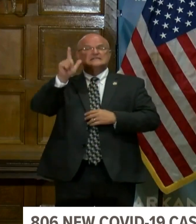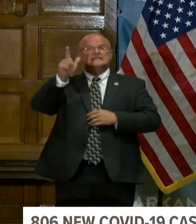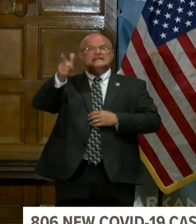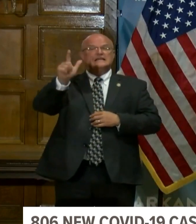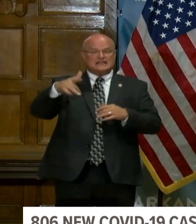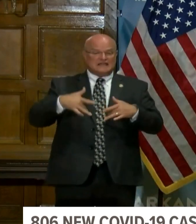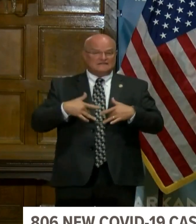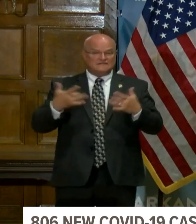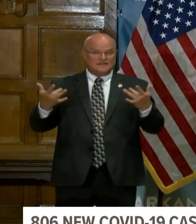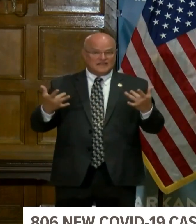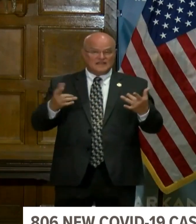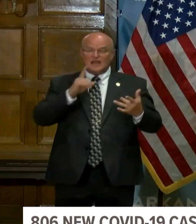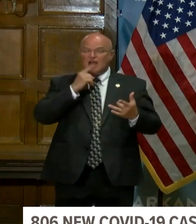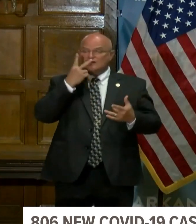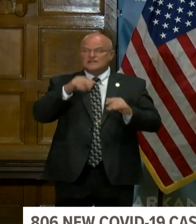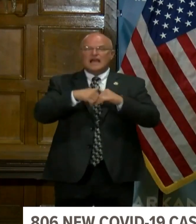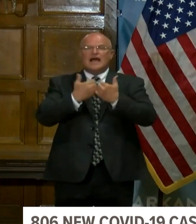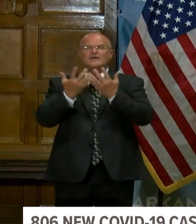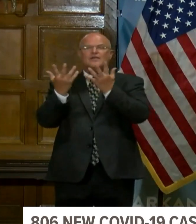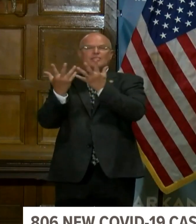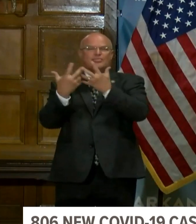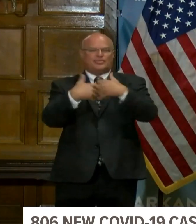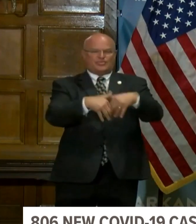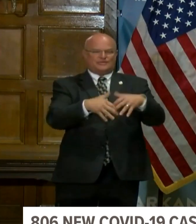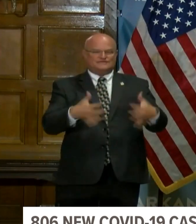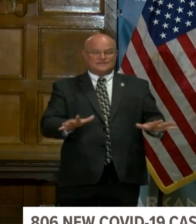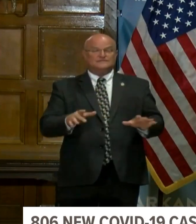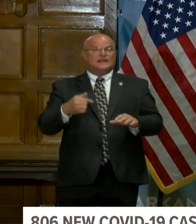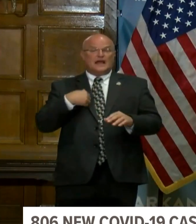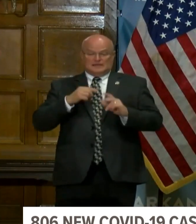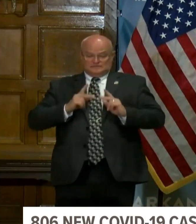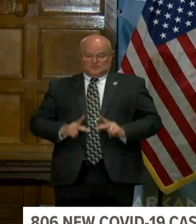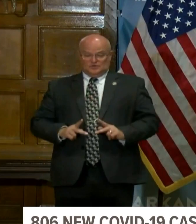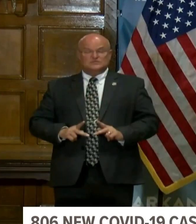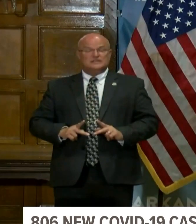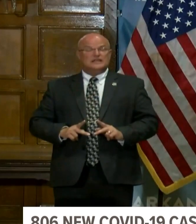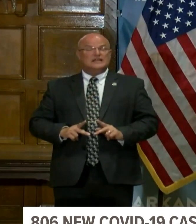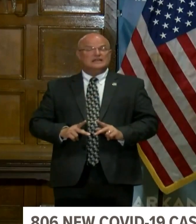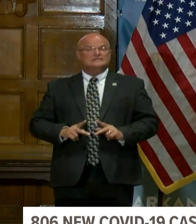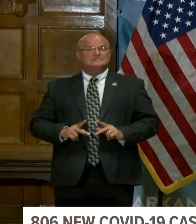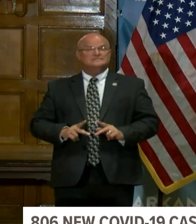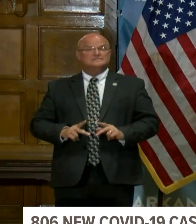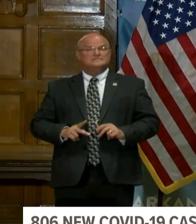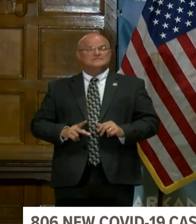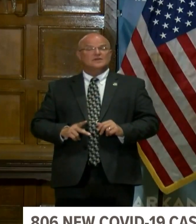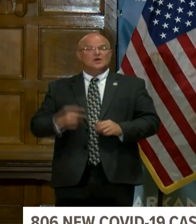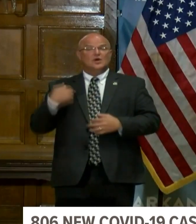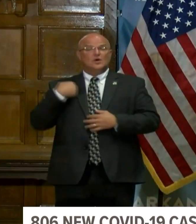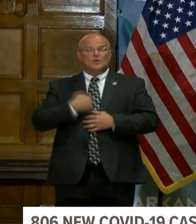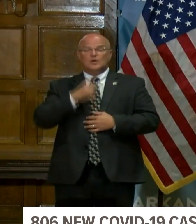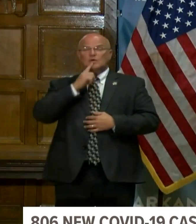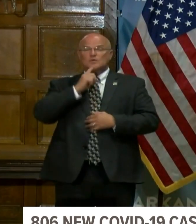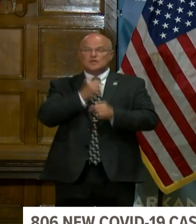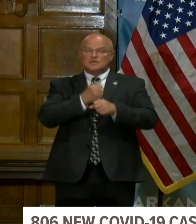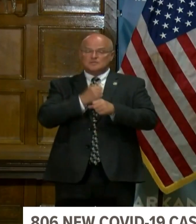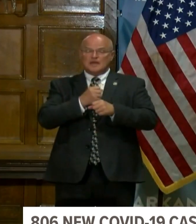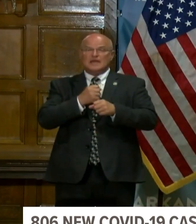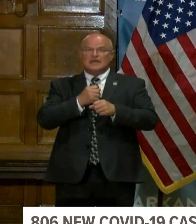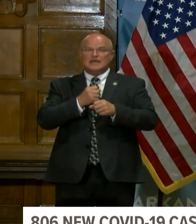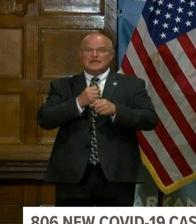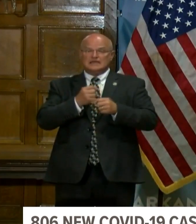the event, and we actually see how it all plays out. I guess I would say personally, we really made an